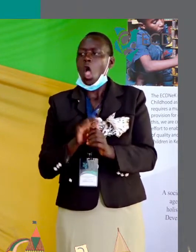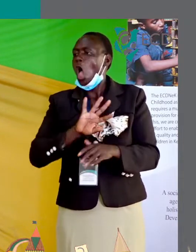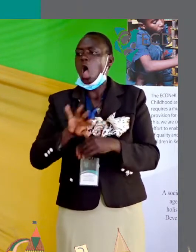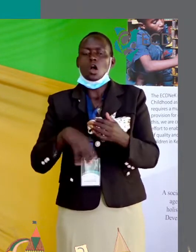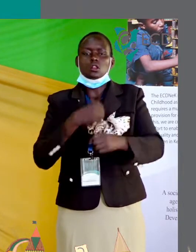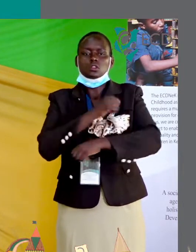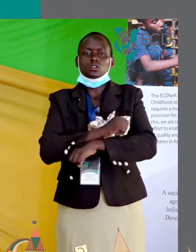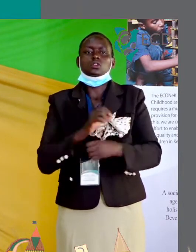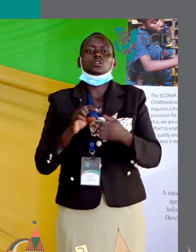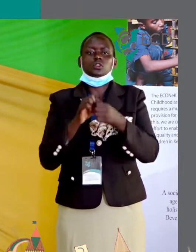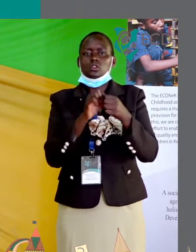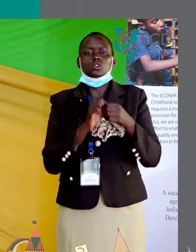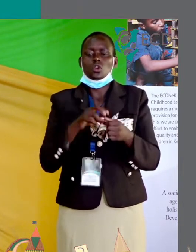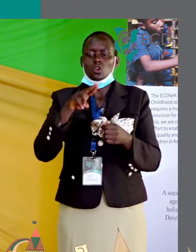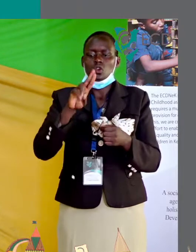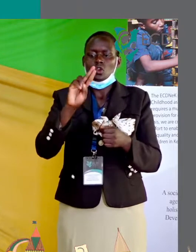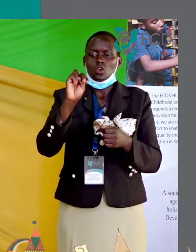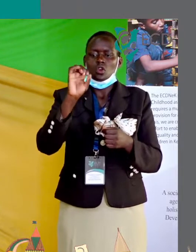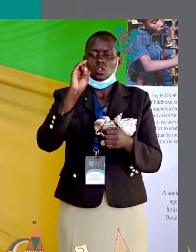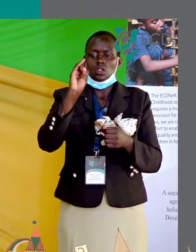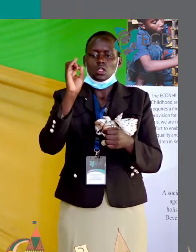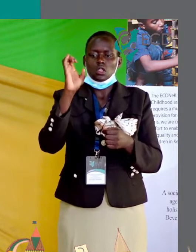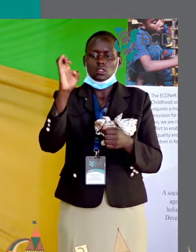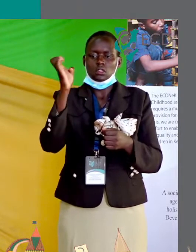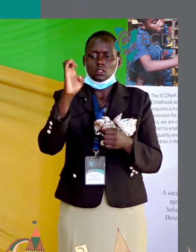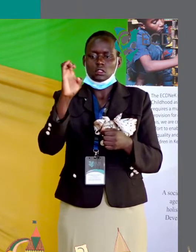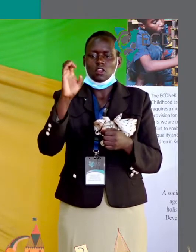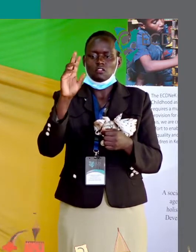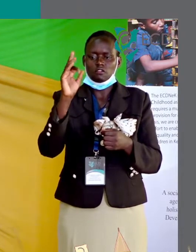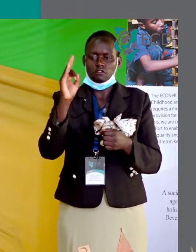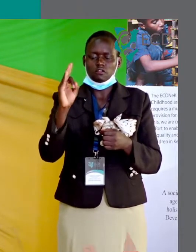we partnered with UNICEF and the ECD network.